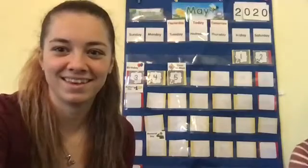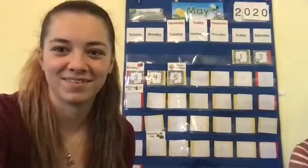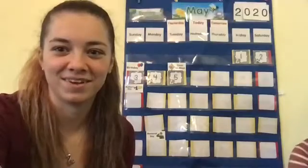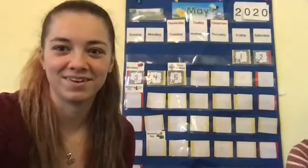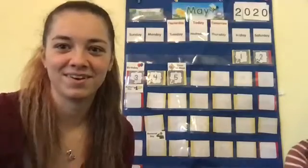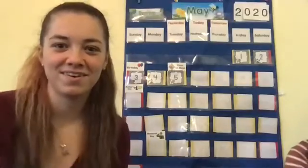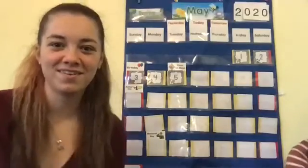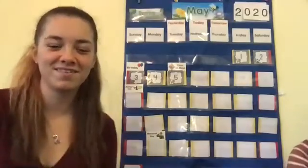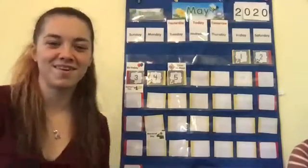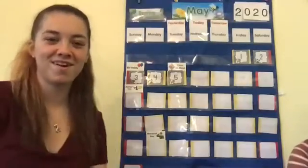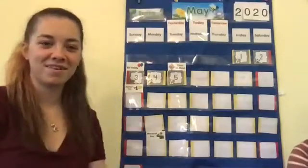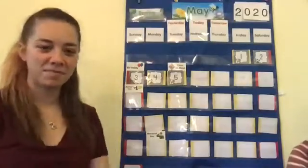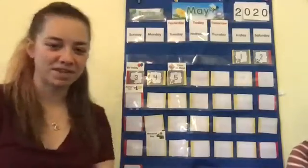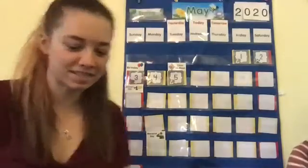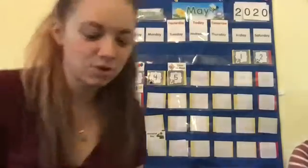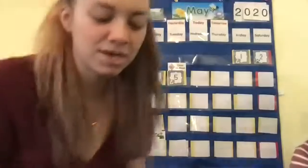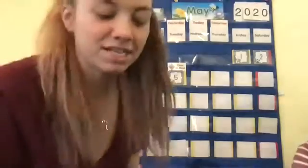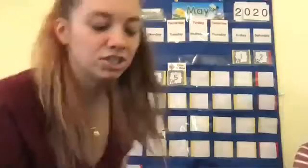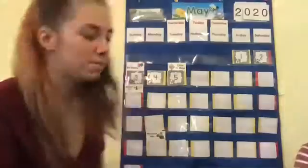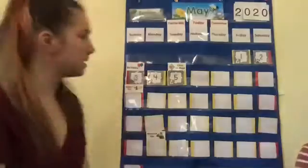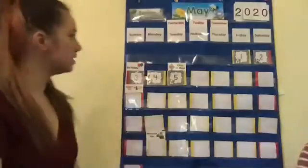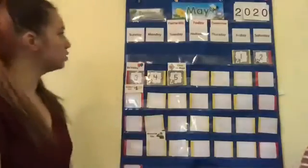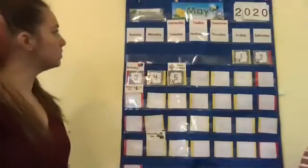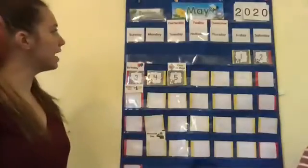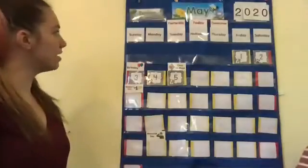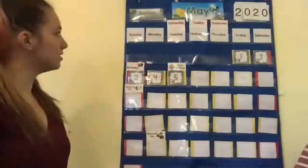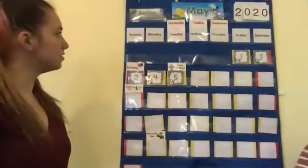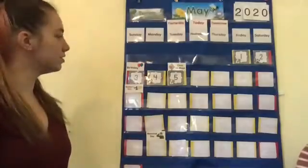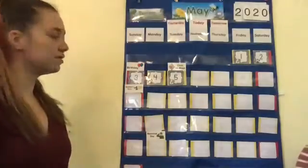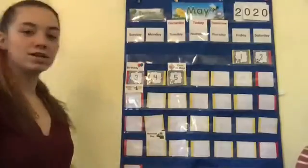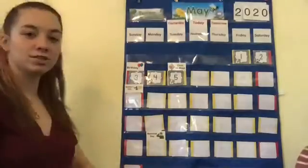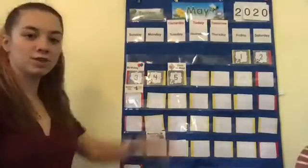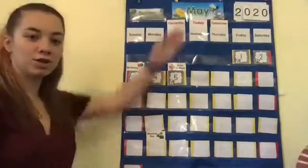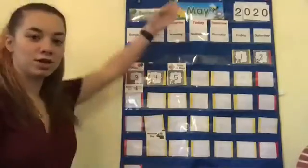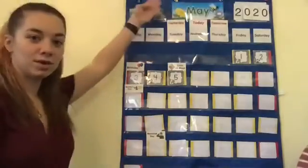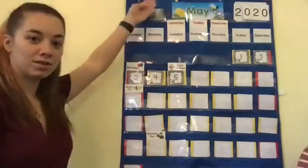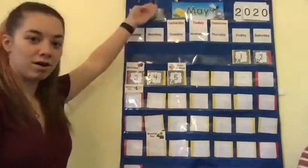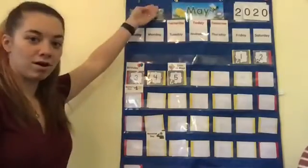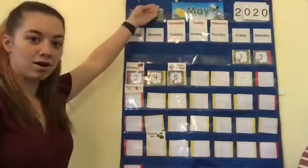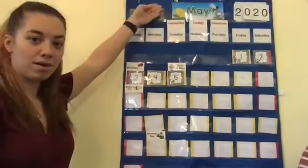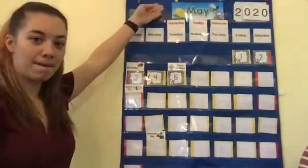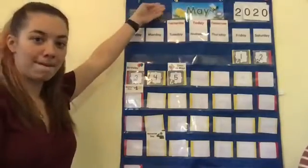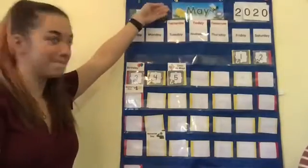There it goes. There we go. All right, my friends, let's go ahead and jump into calendar, starting with our